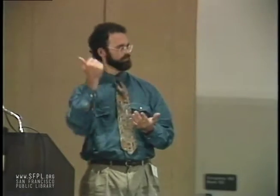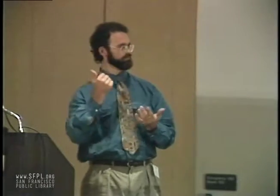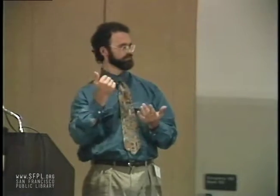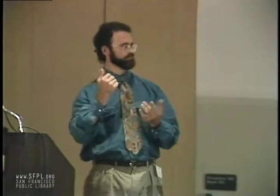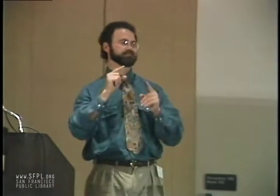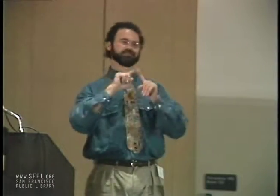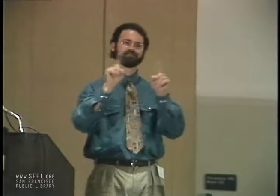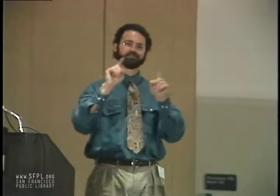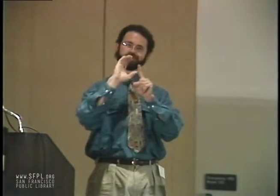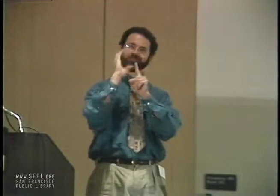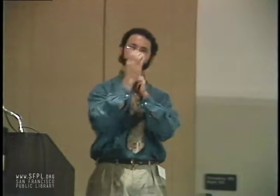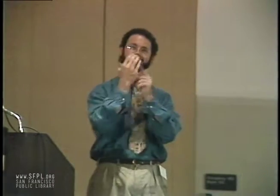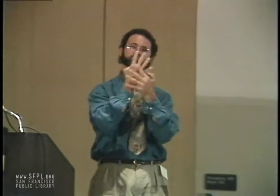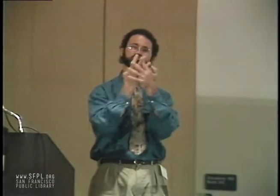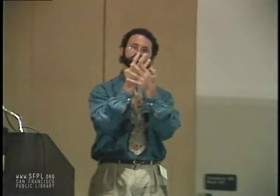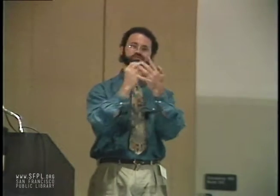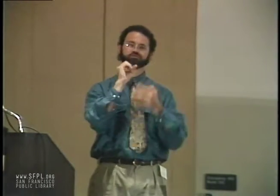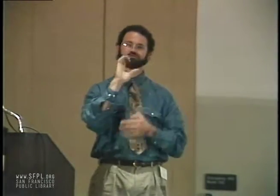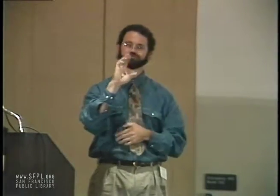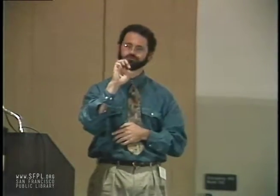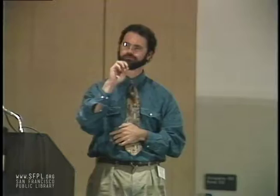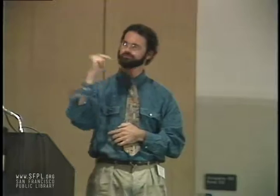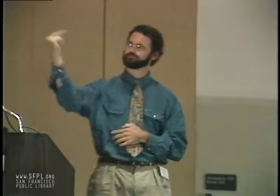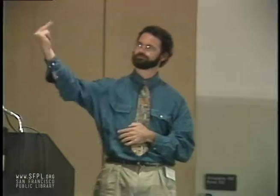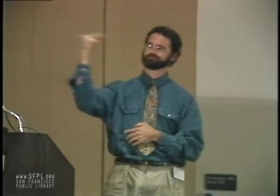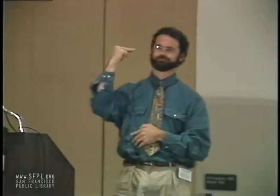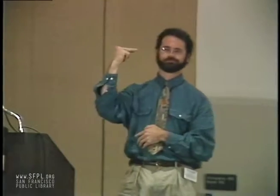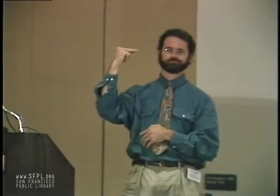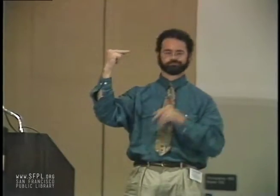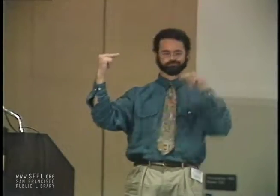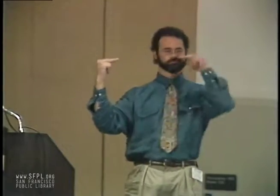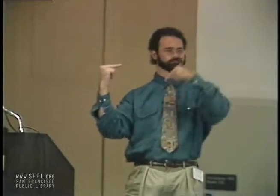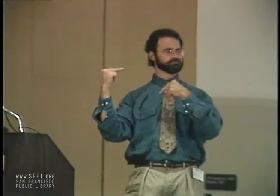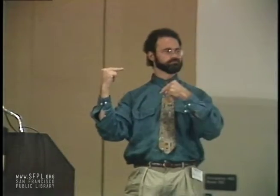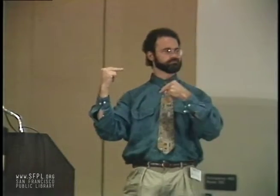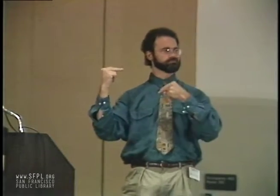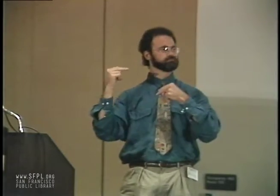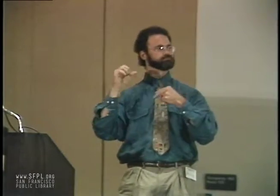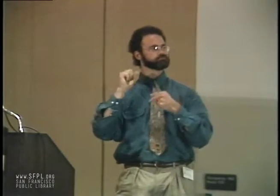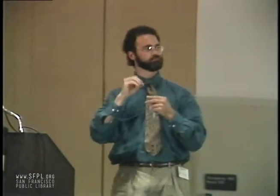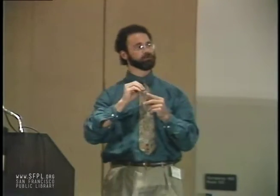incompetent? And that's because we have different cultural screens.